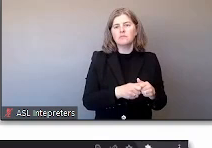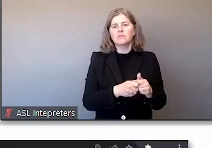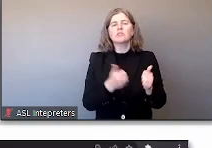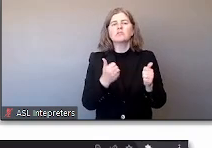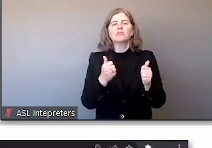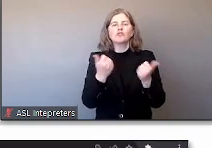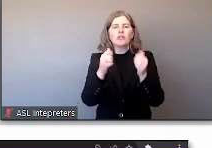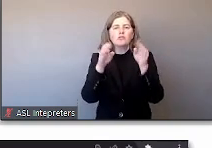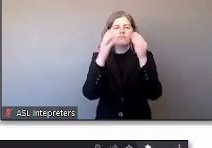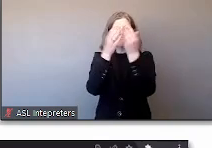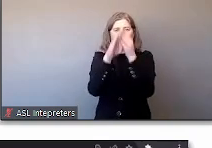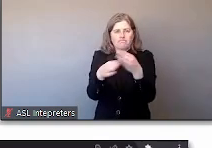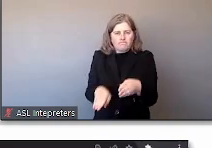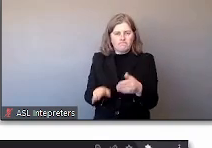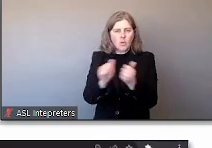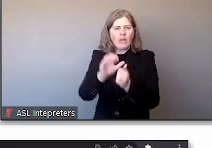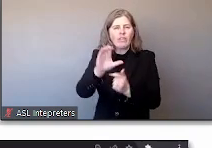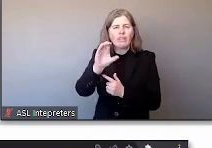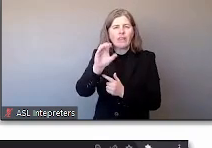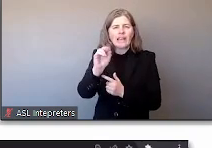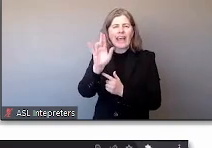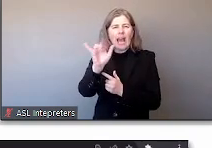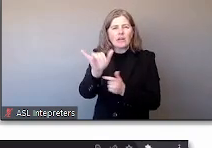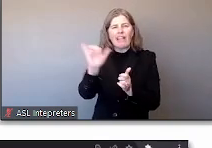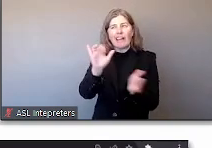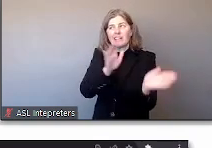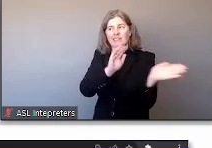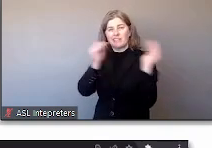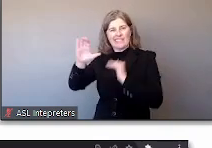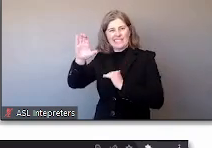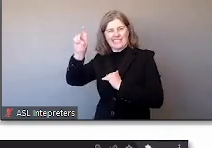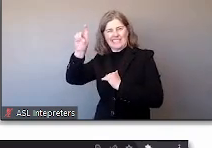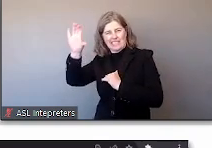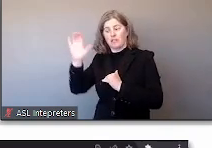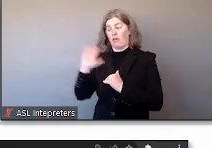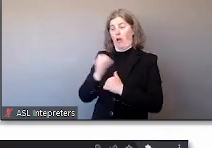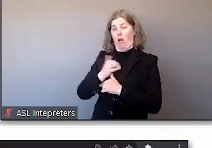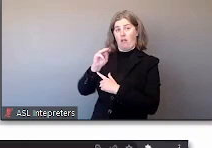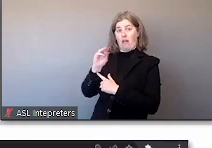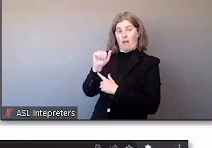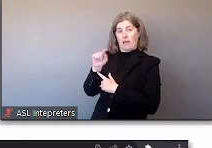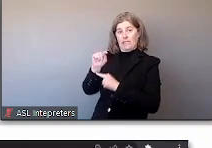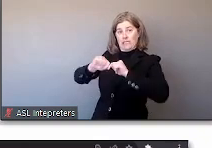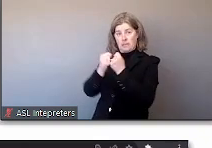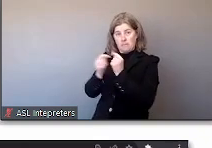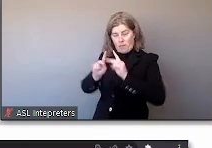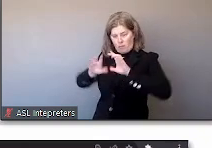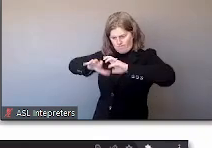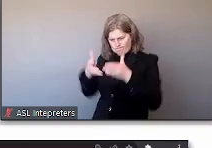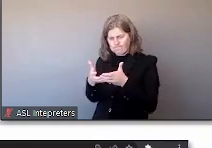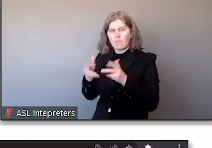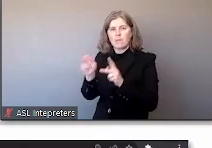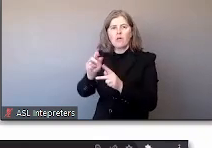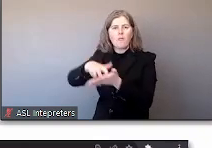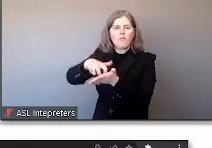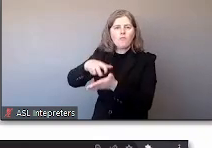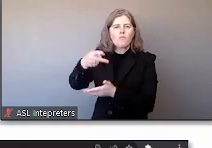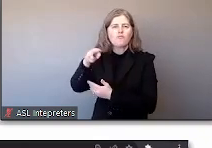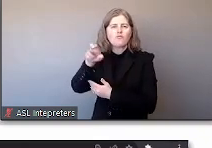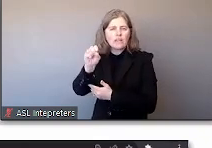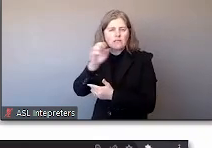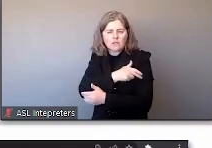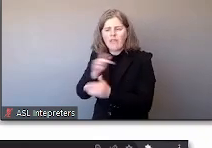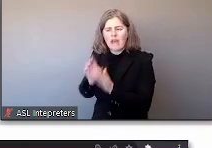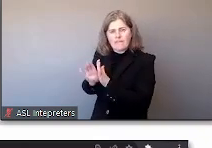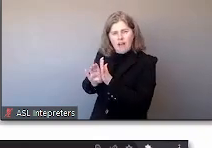level dashboard like the CDC's to reflect some of that. The medical advisory team folks and folks at Presbyterian developed one of those, and it'll take